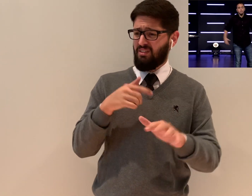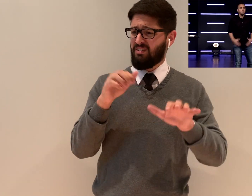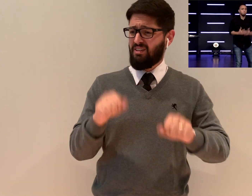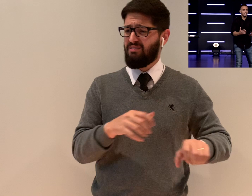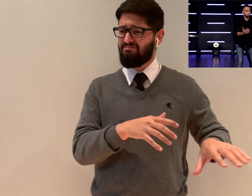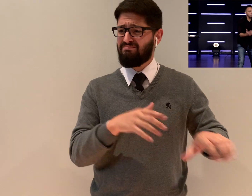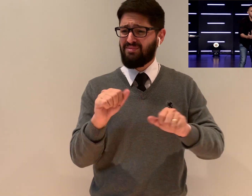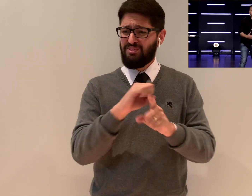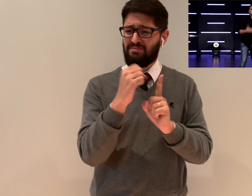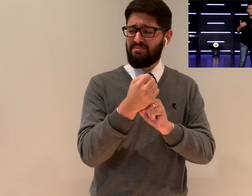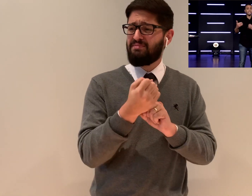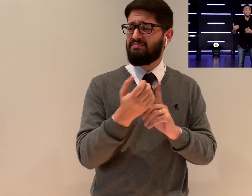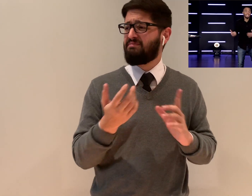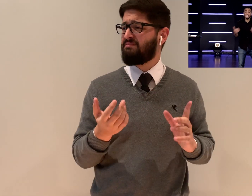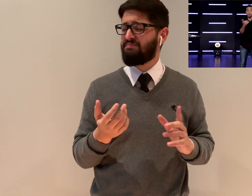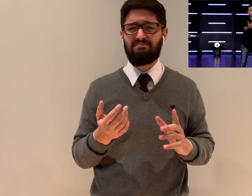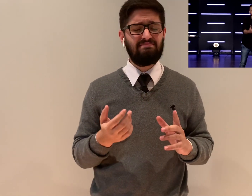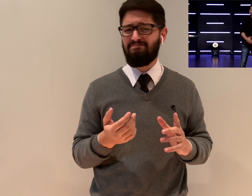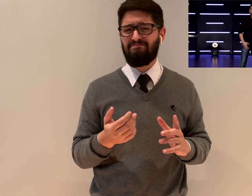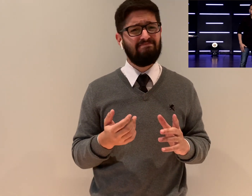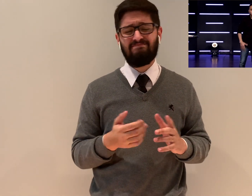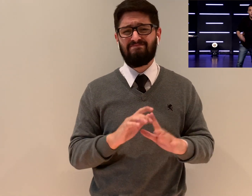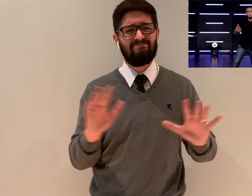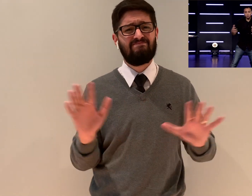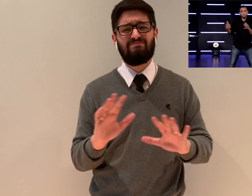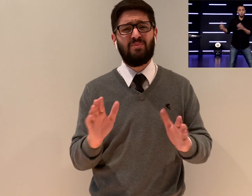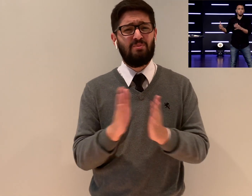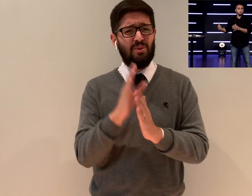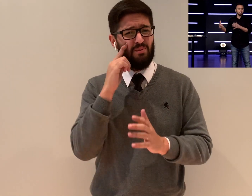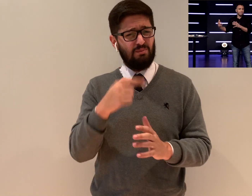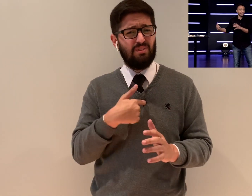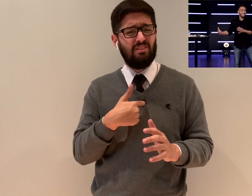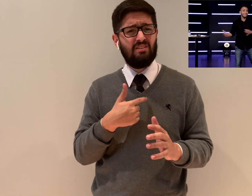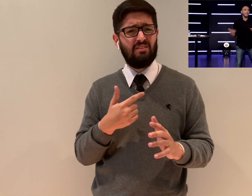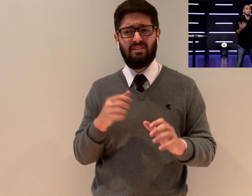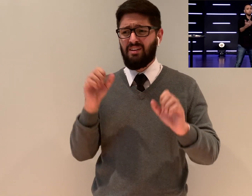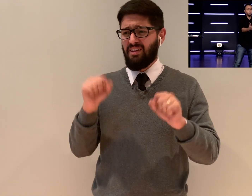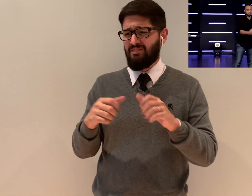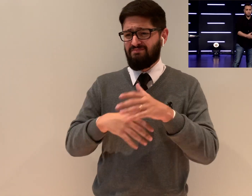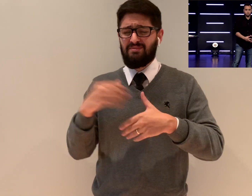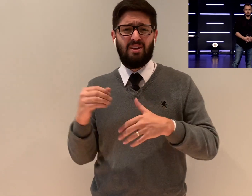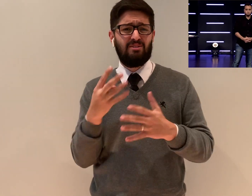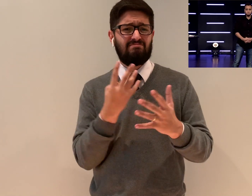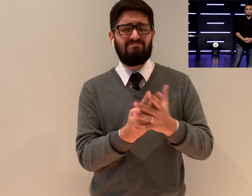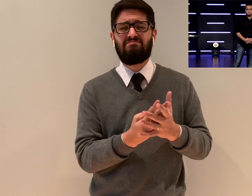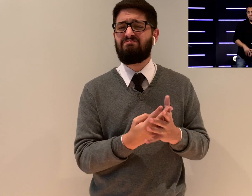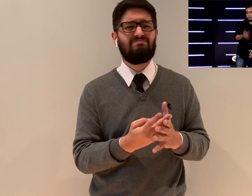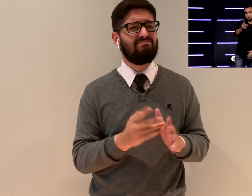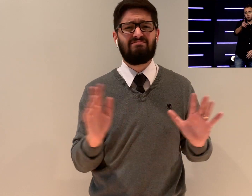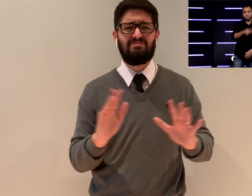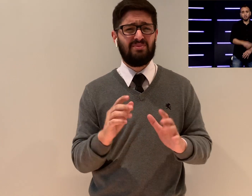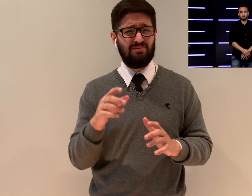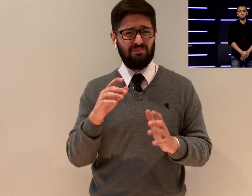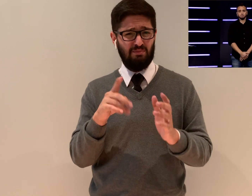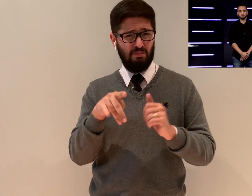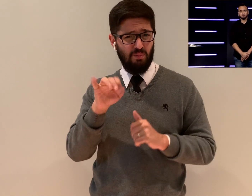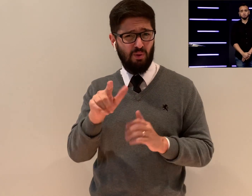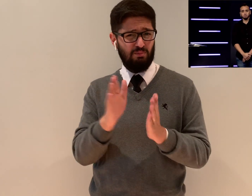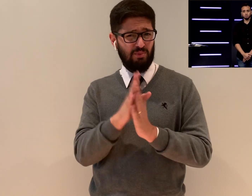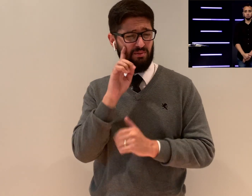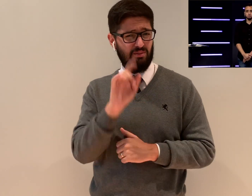storm. Please pray for me so that I can get out of this situation. Please pray for me so that I can get out of this prison. He doesn't pray that.